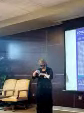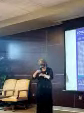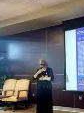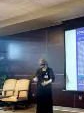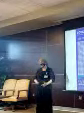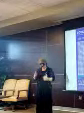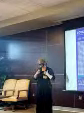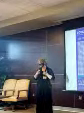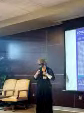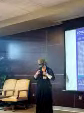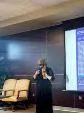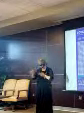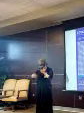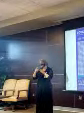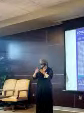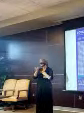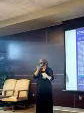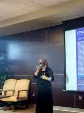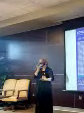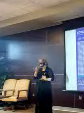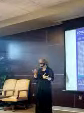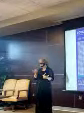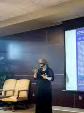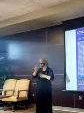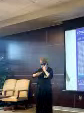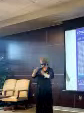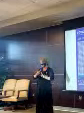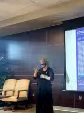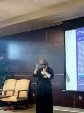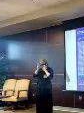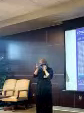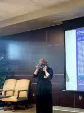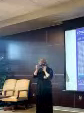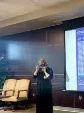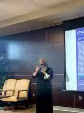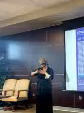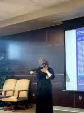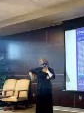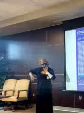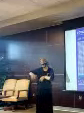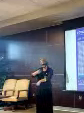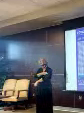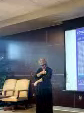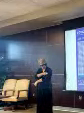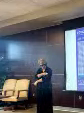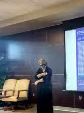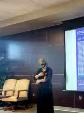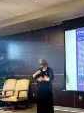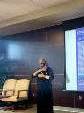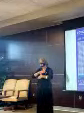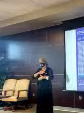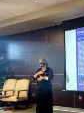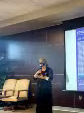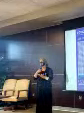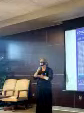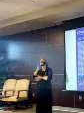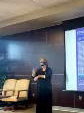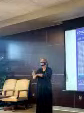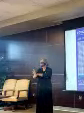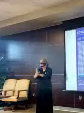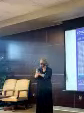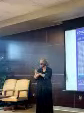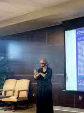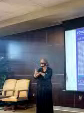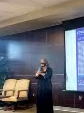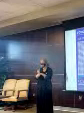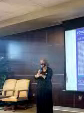second favor to ask is for those who are listening and may not yet be vaccinated. Please, I truly beg of you to turn